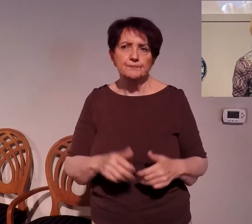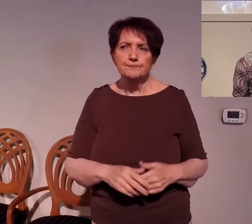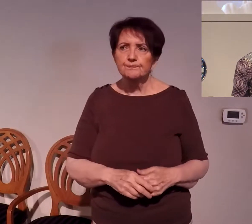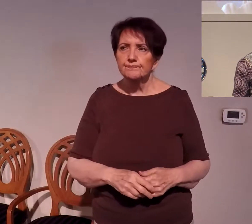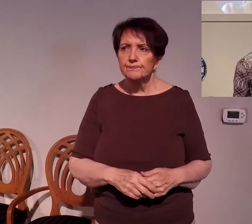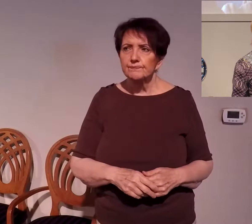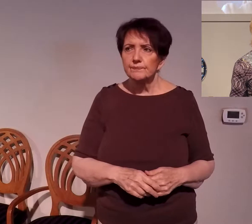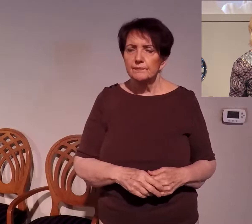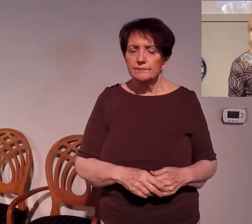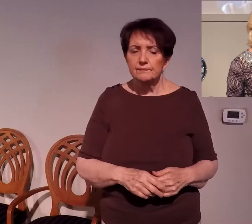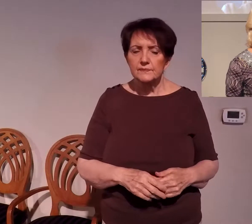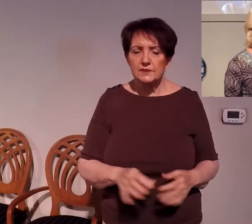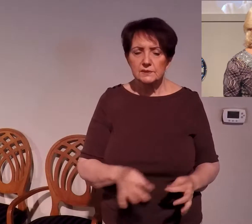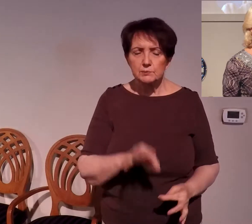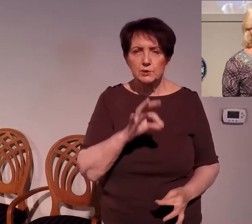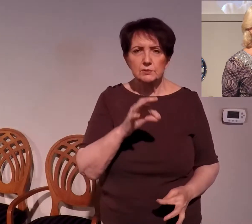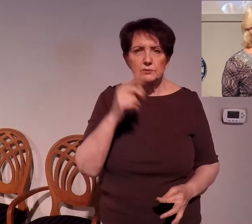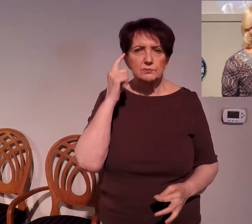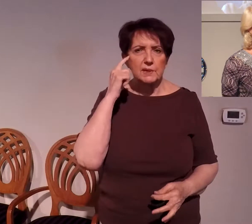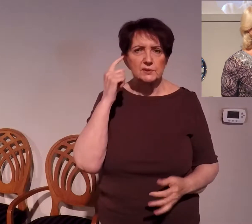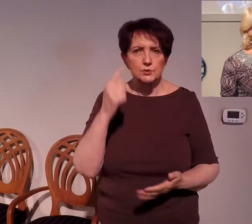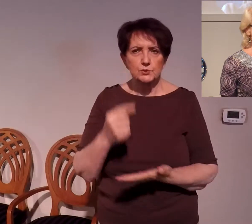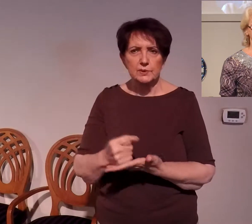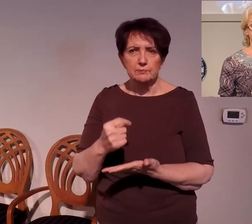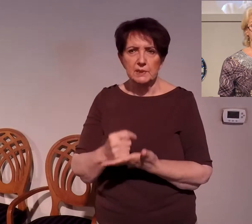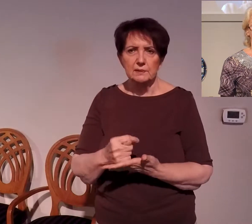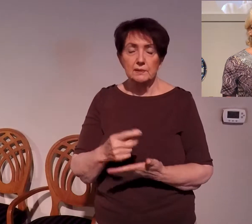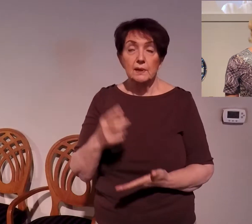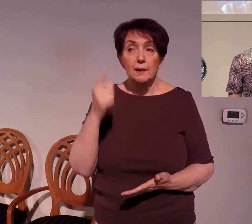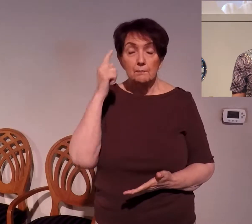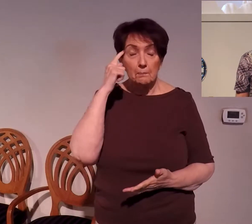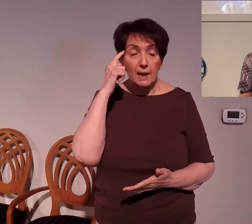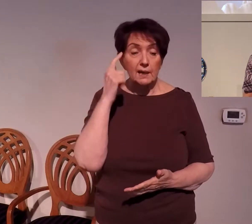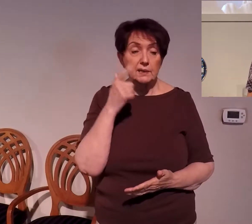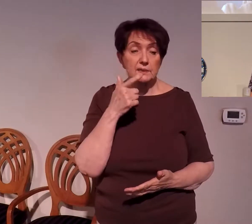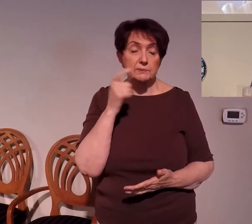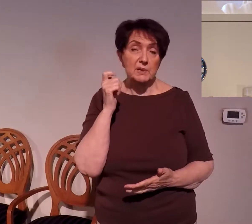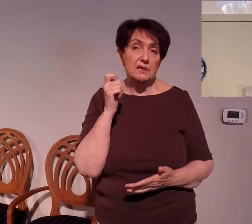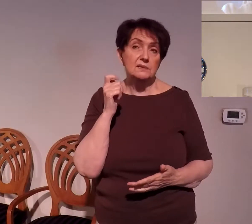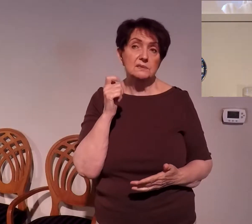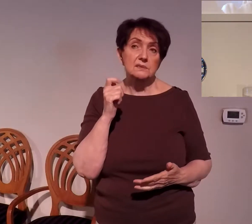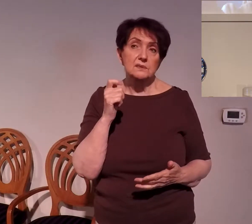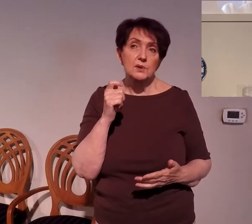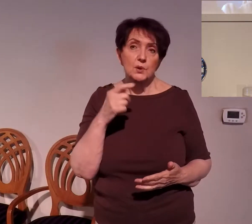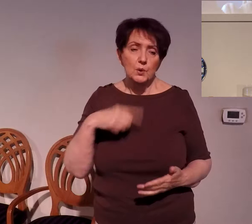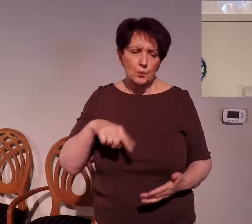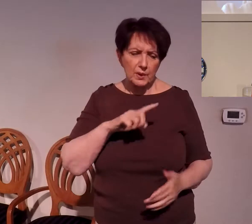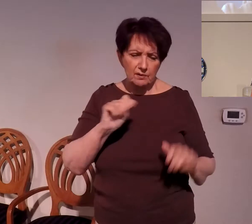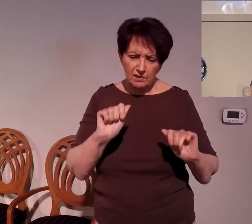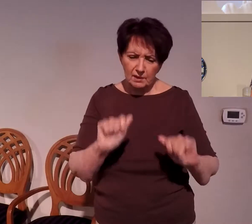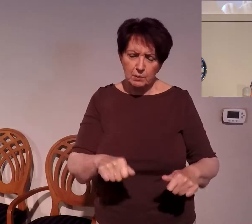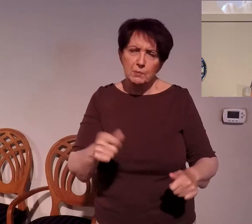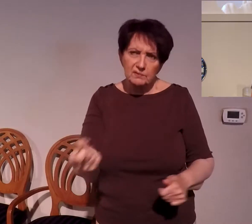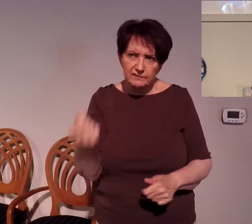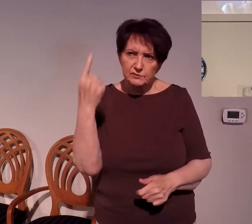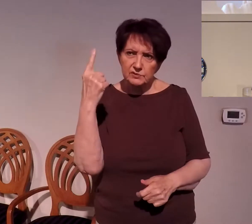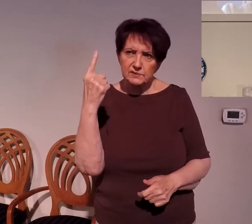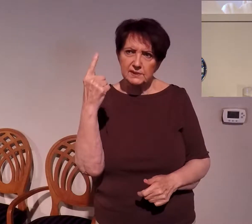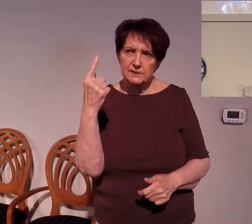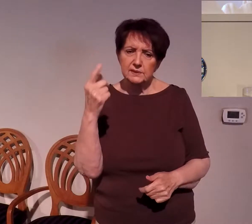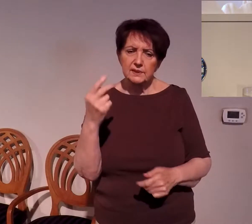A spiritual mind treatment. Mind because we are capable of understanding